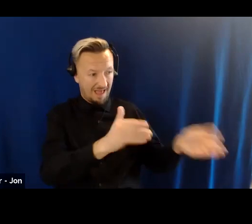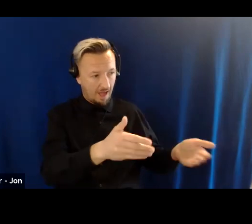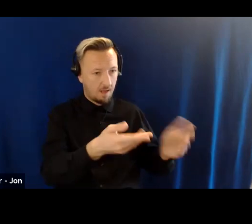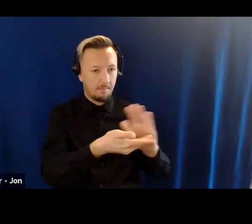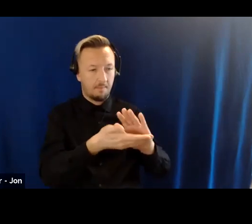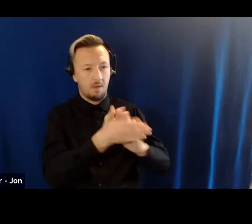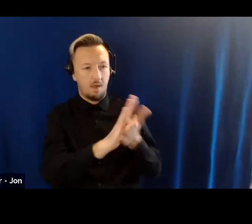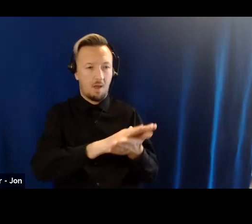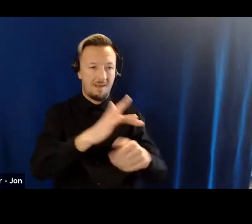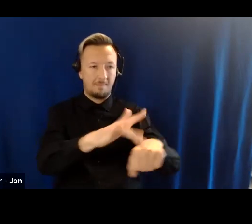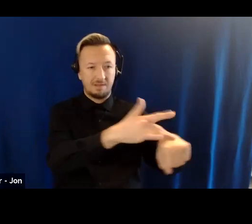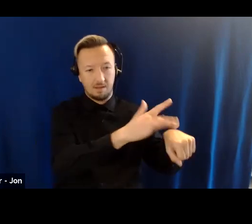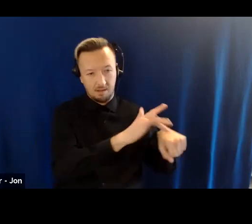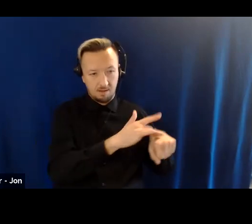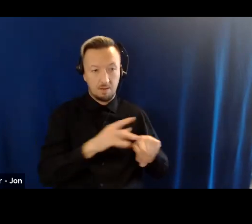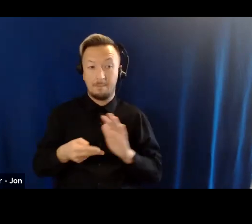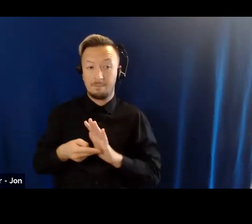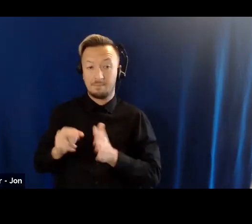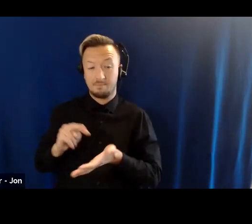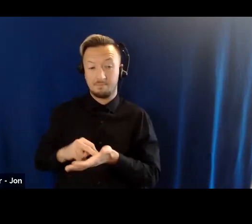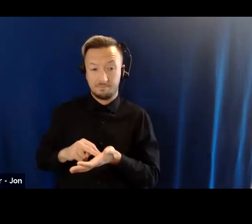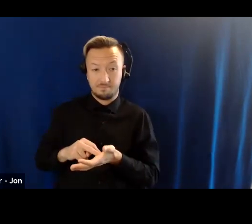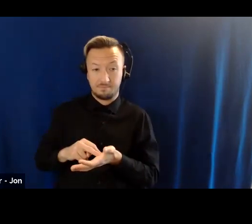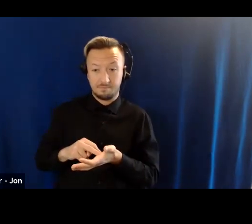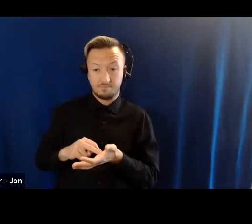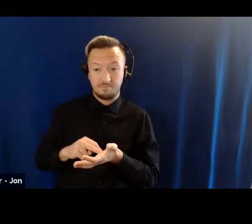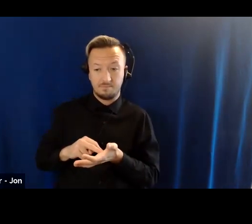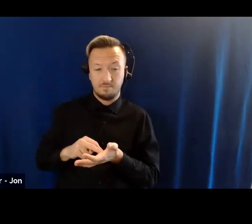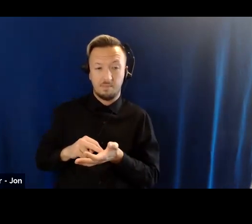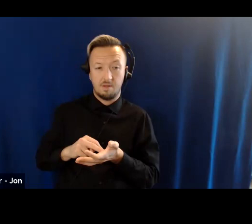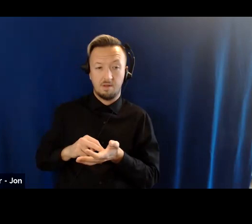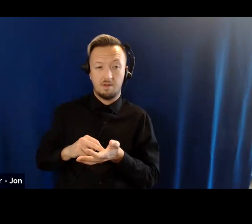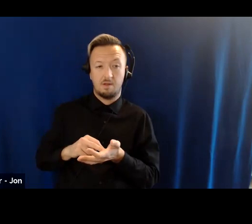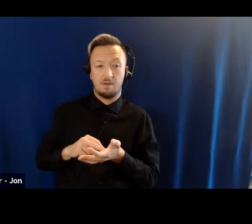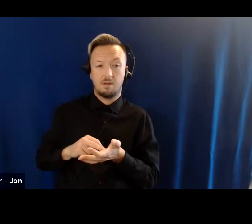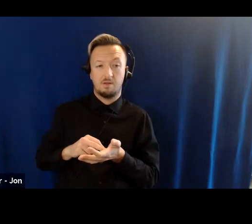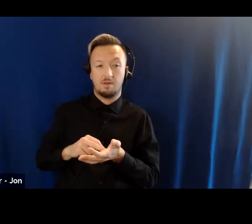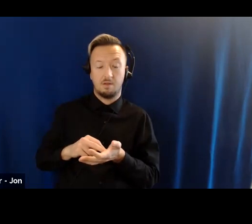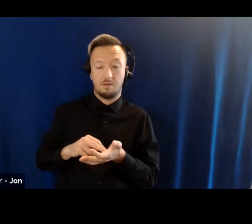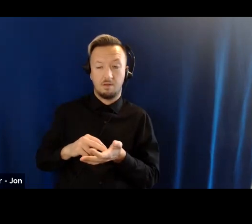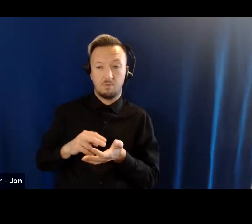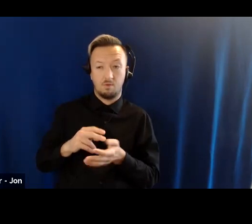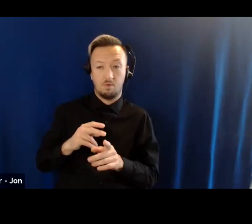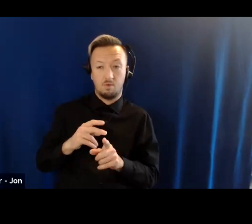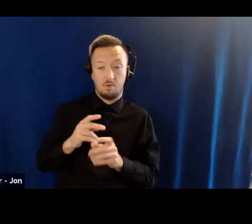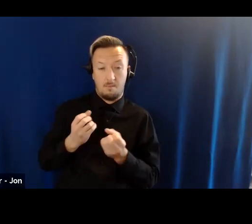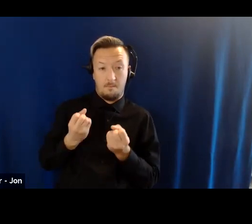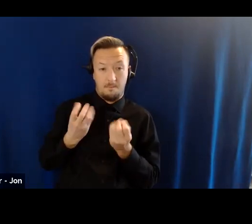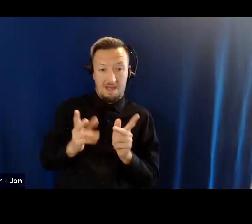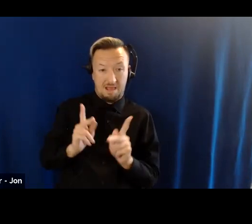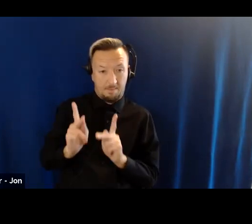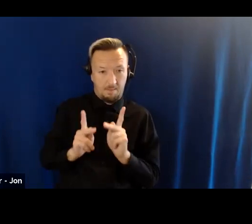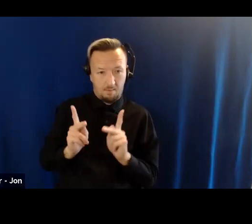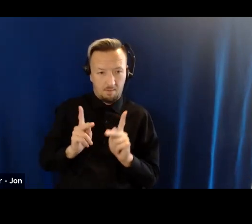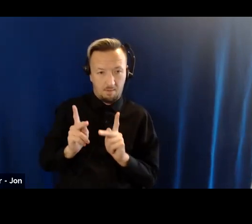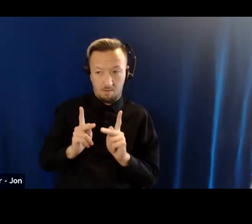can imagine, there is a big scramble on to find all sorts